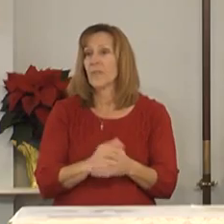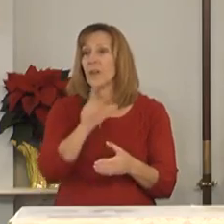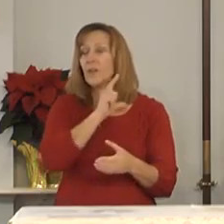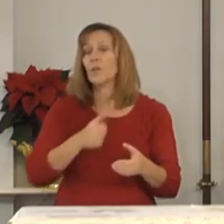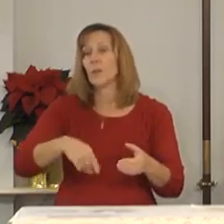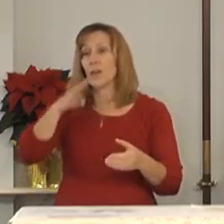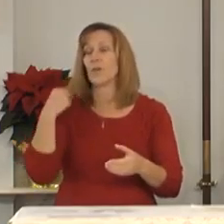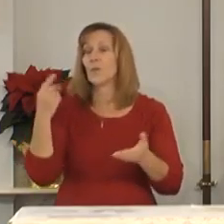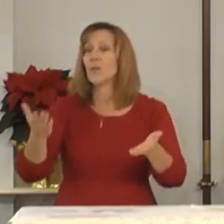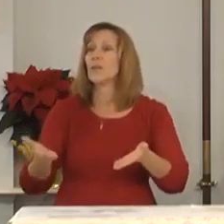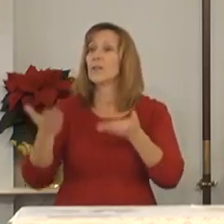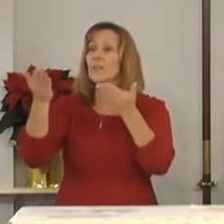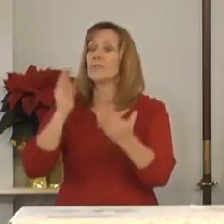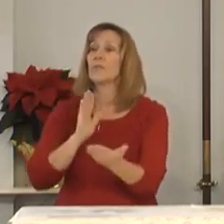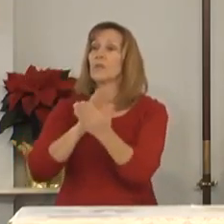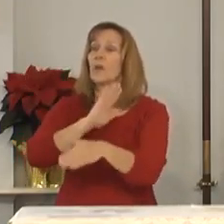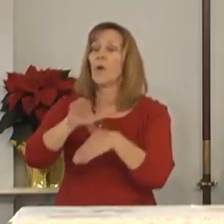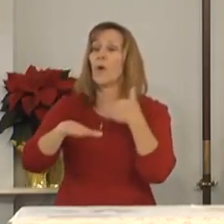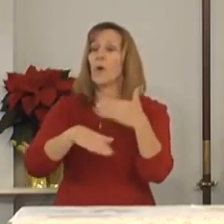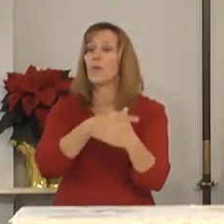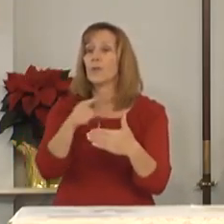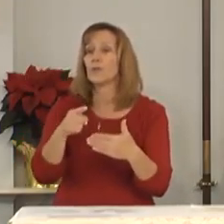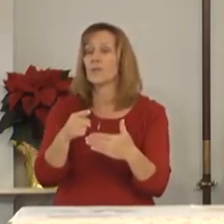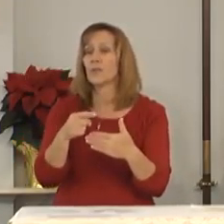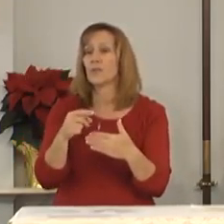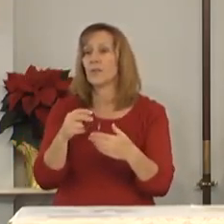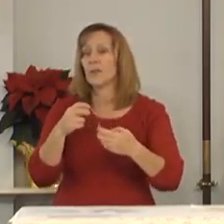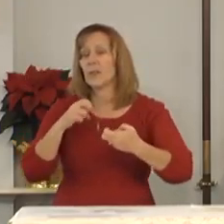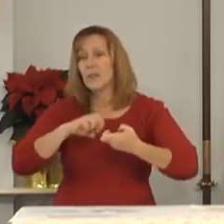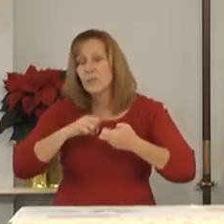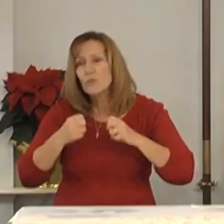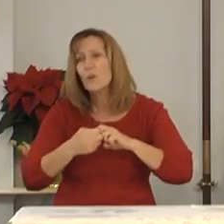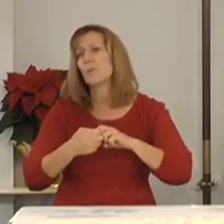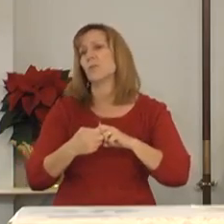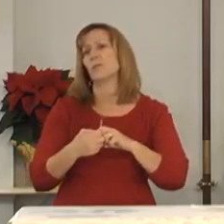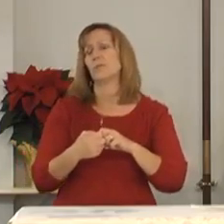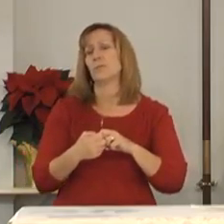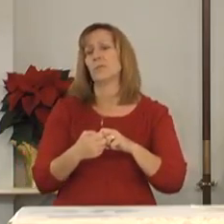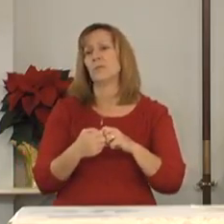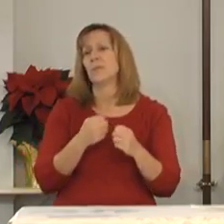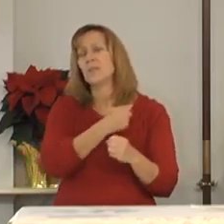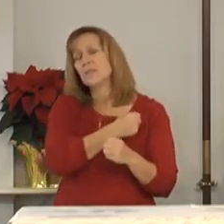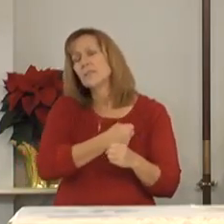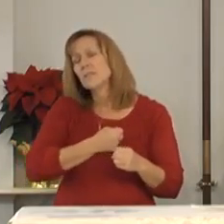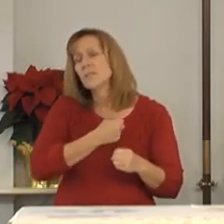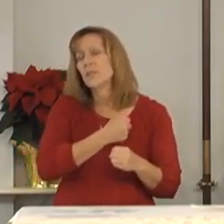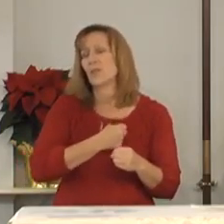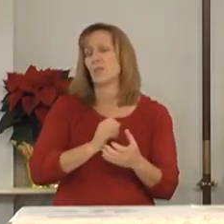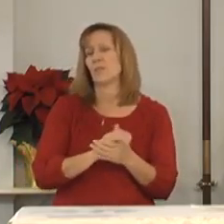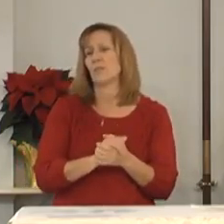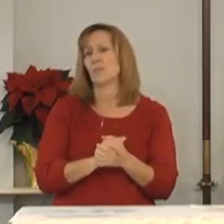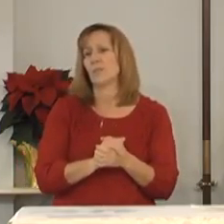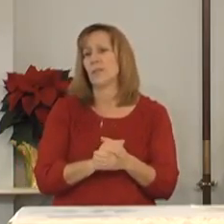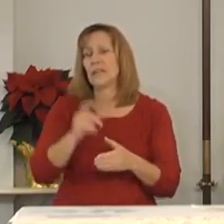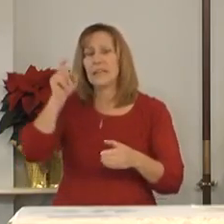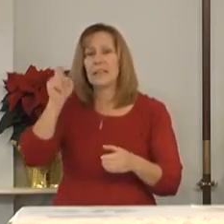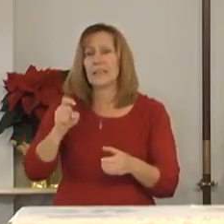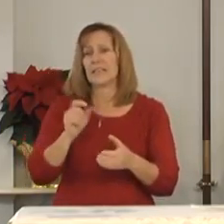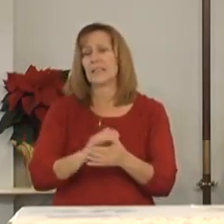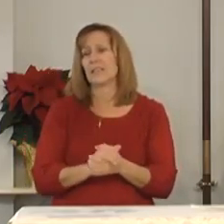Lord God, we lift before you all those who are in trouble, sorrow,